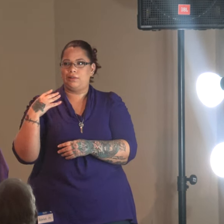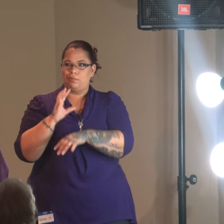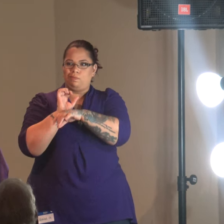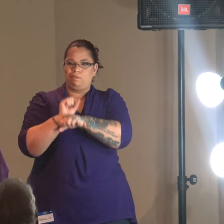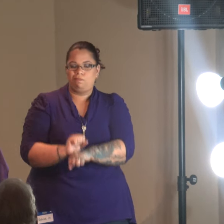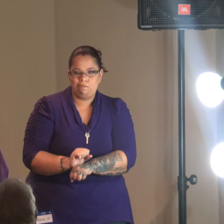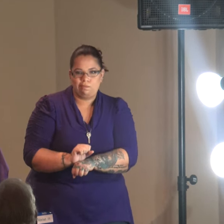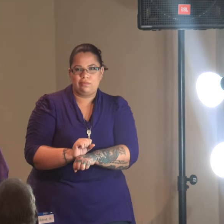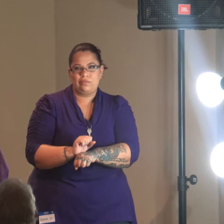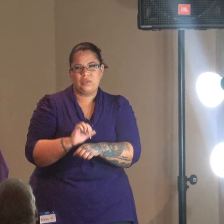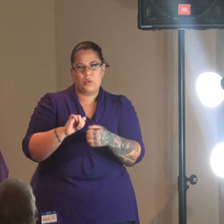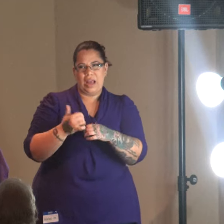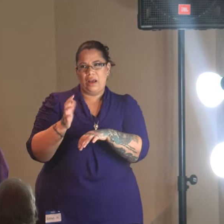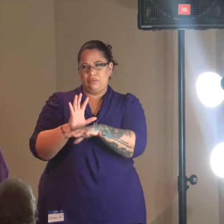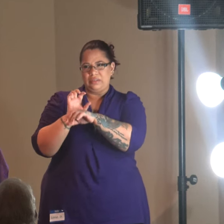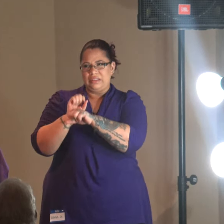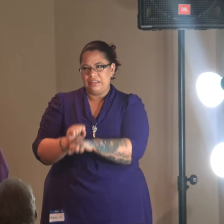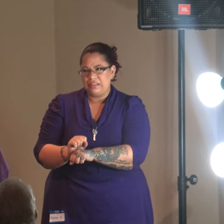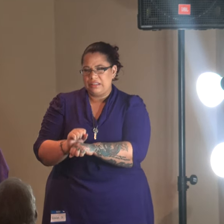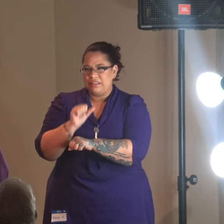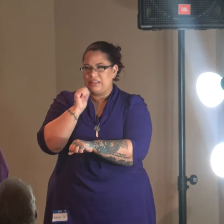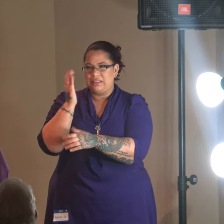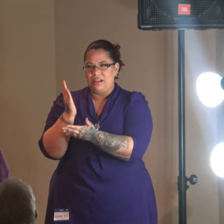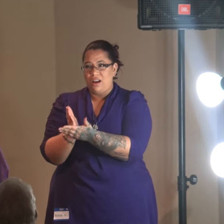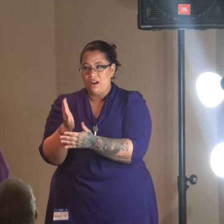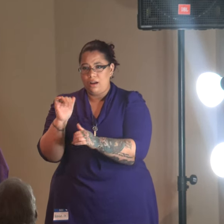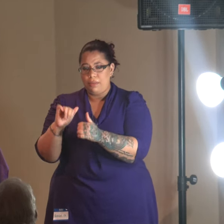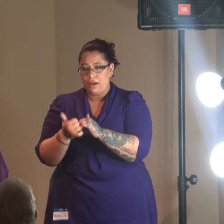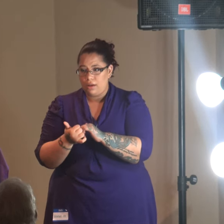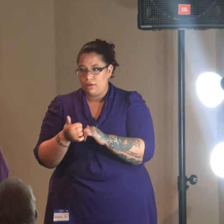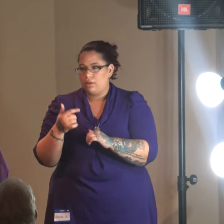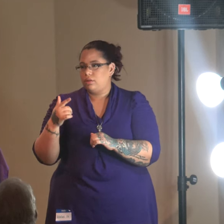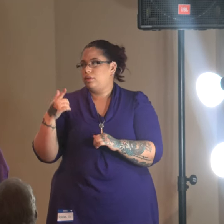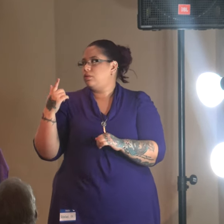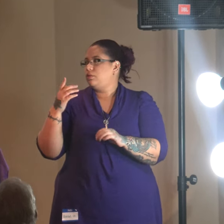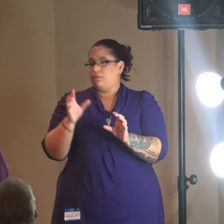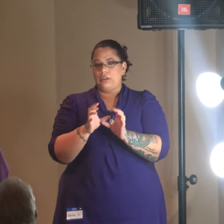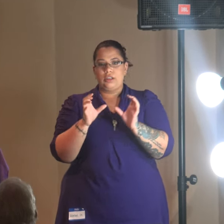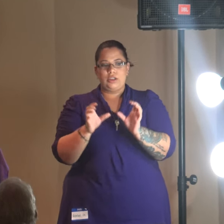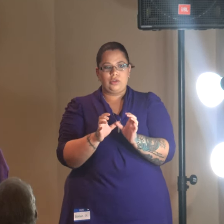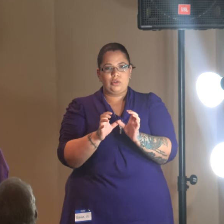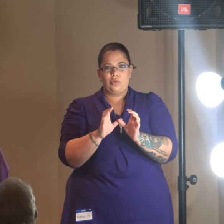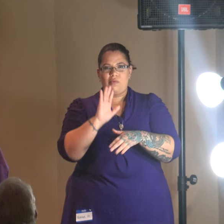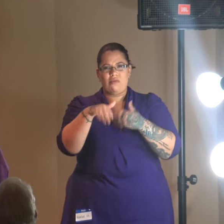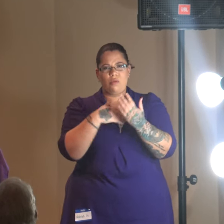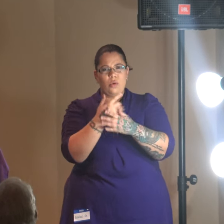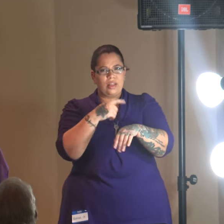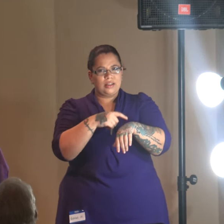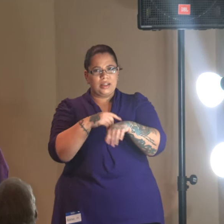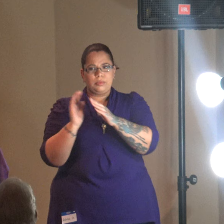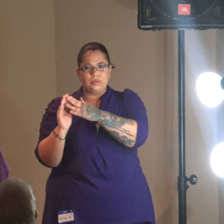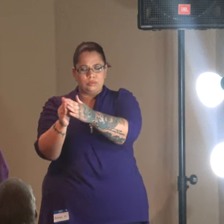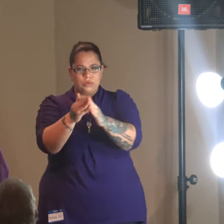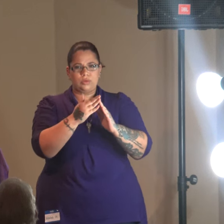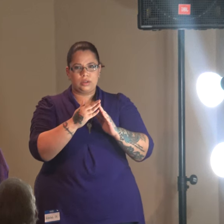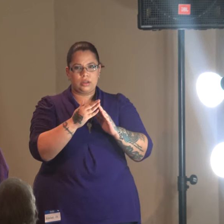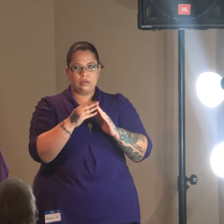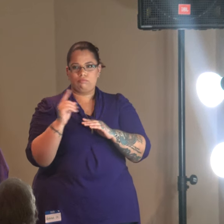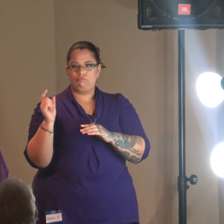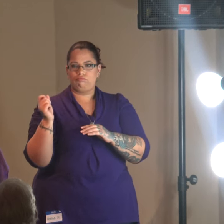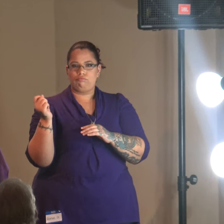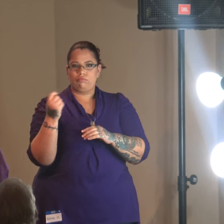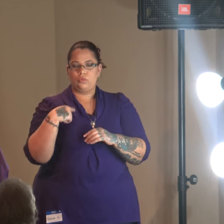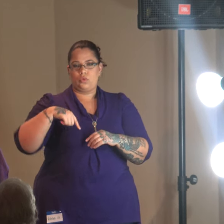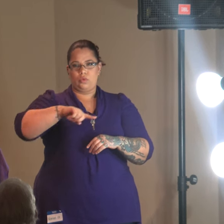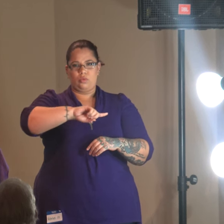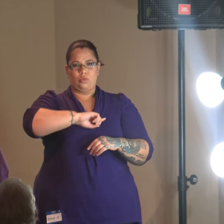we get out of that conditioning? What can I do? And we do it here all the time in these communities. We sit and